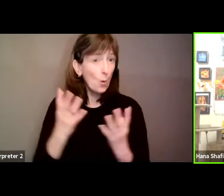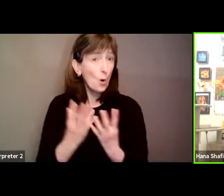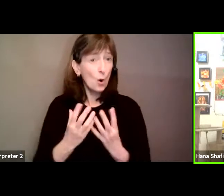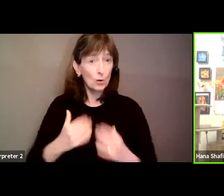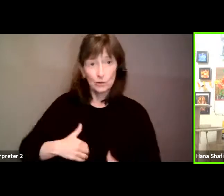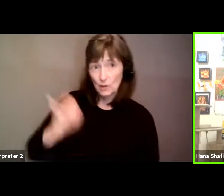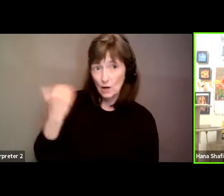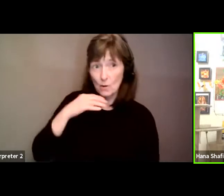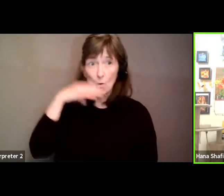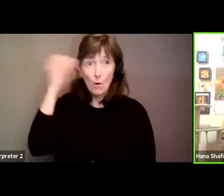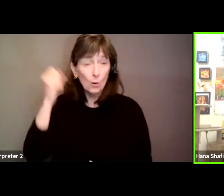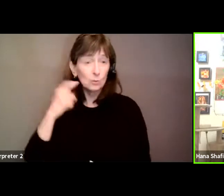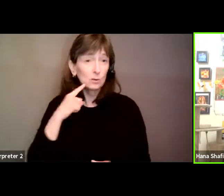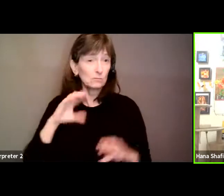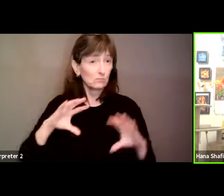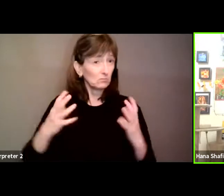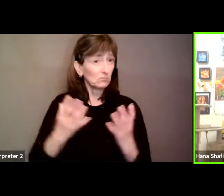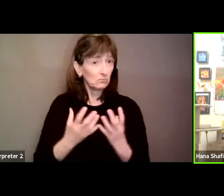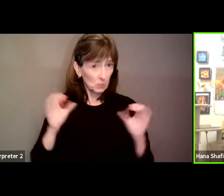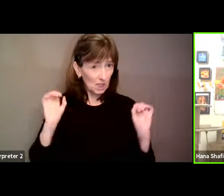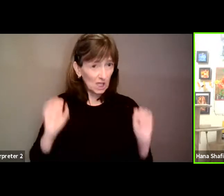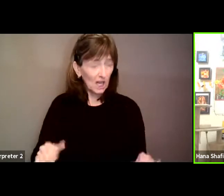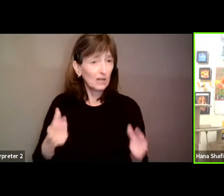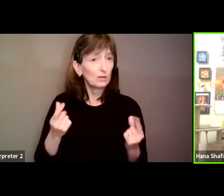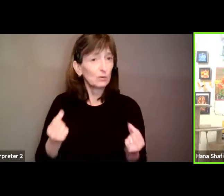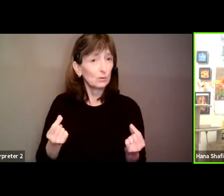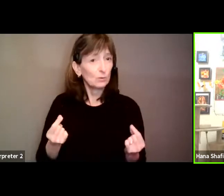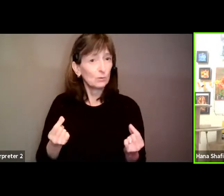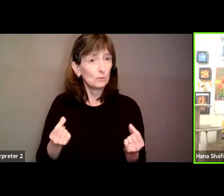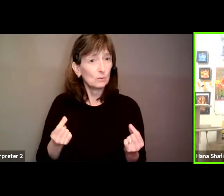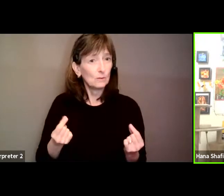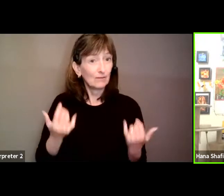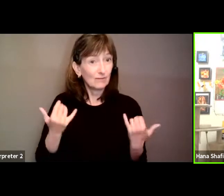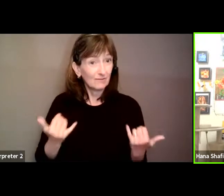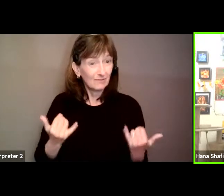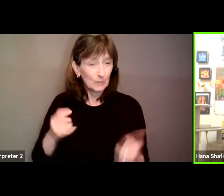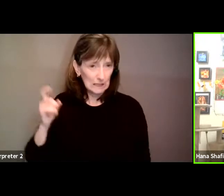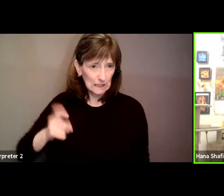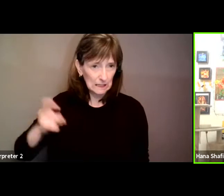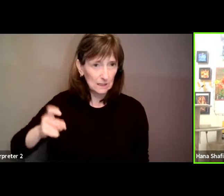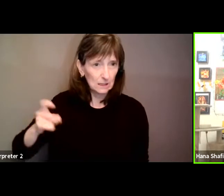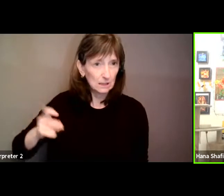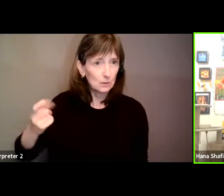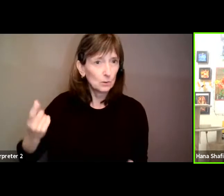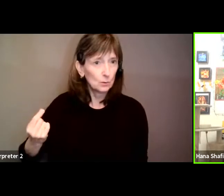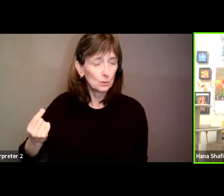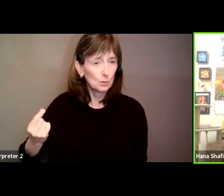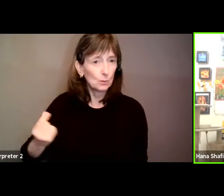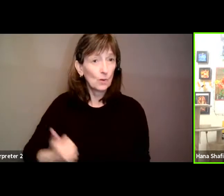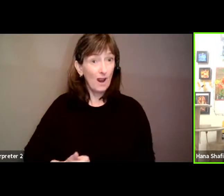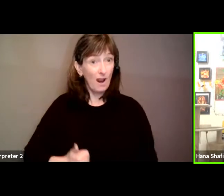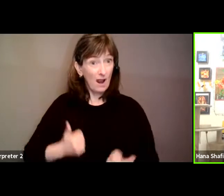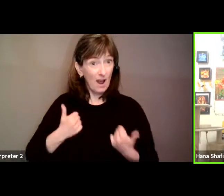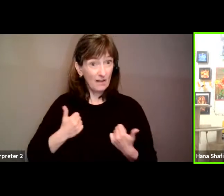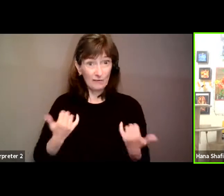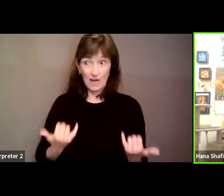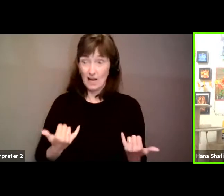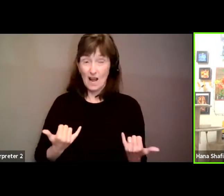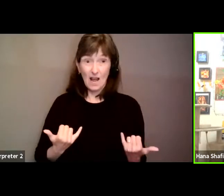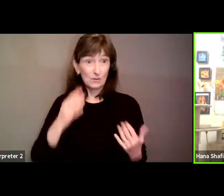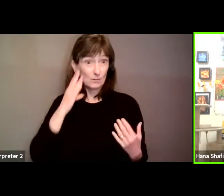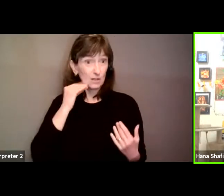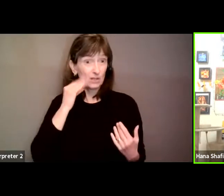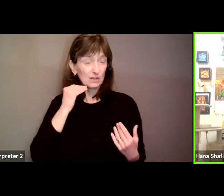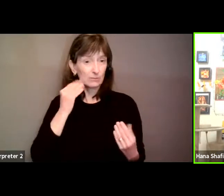and old, we can do these things. In fact, we need to do these things because life as we know it is going to disappear if